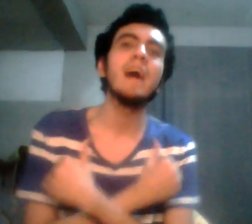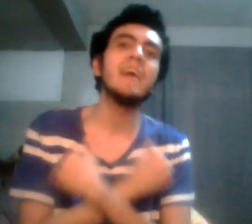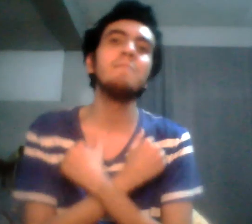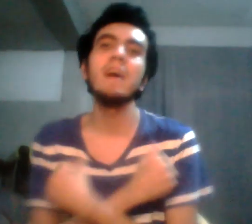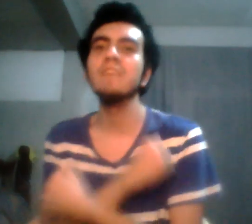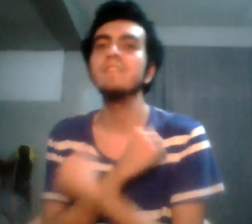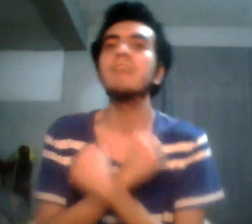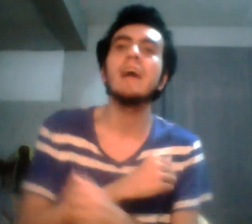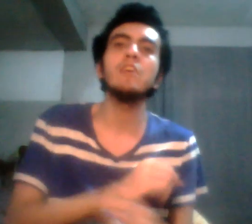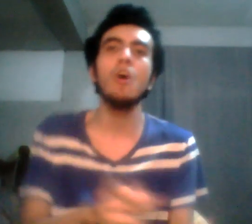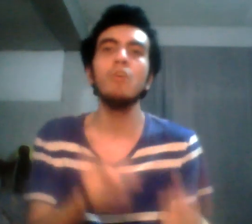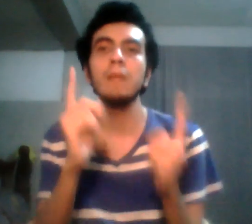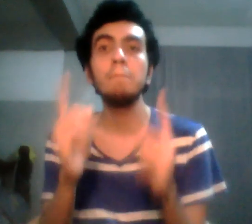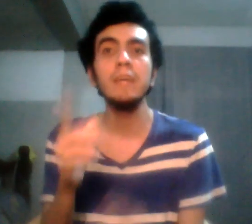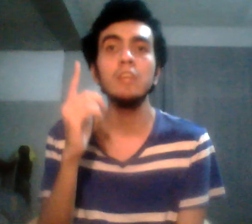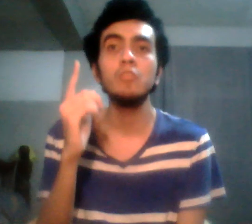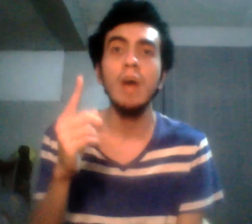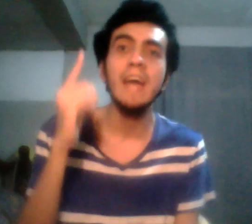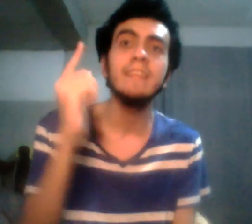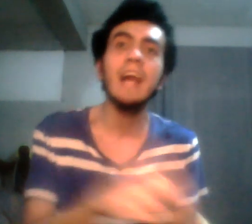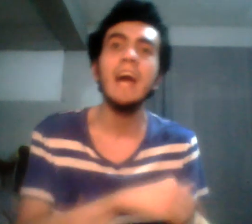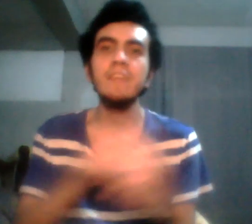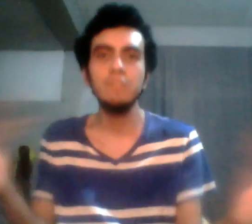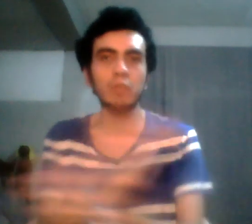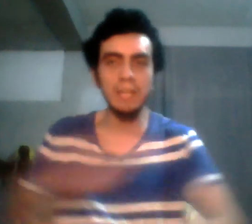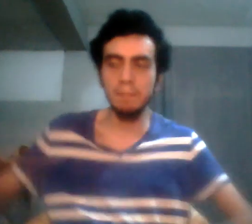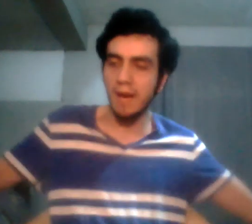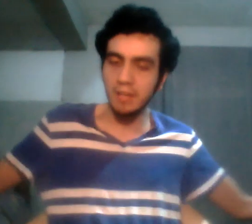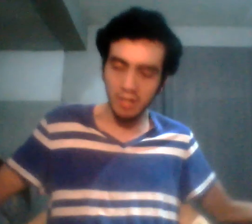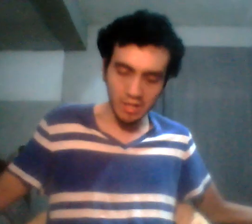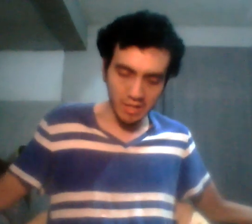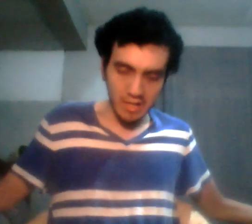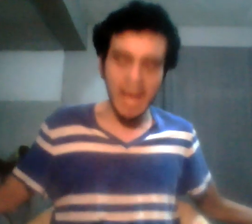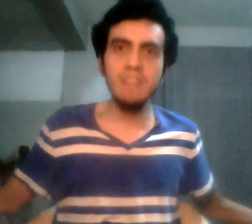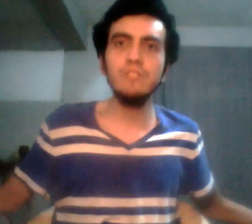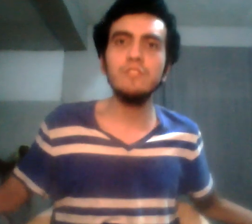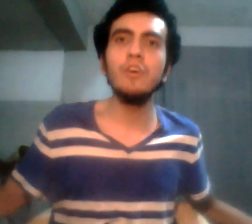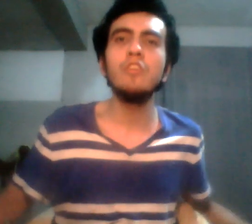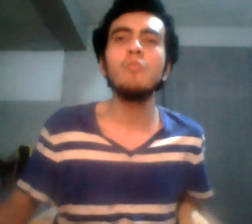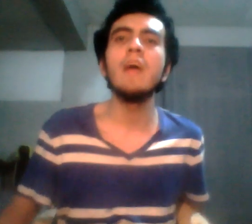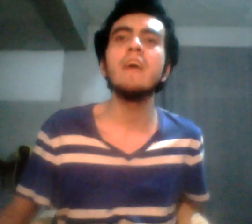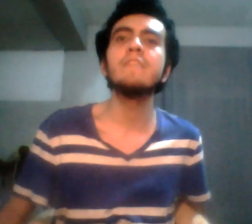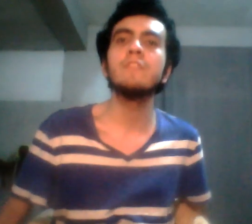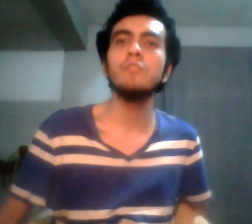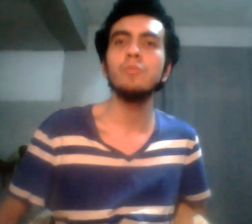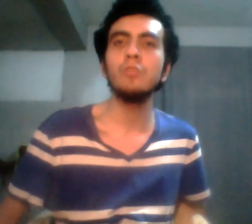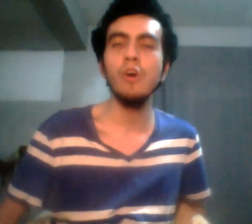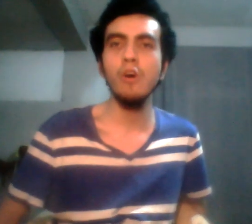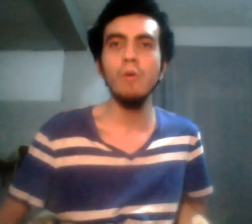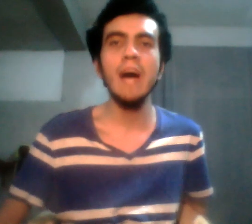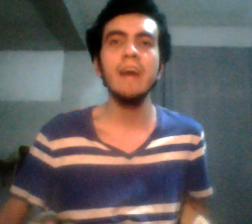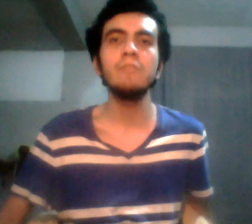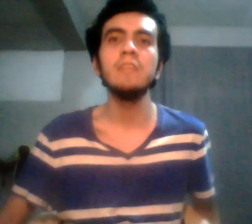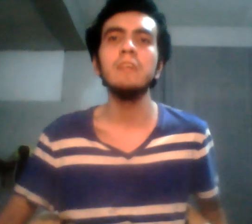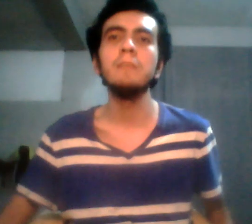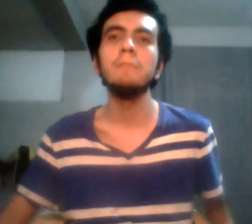by my side. Only bit white lies to get by. I just don't know where to go, I don't